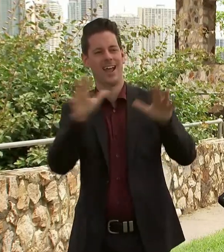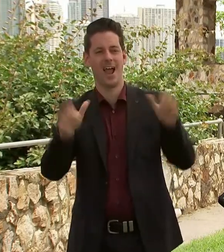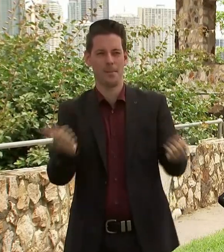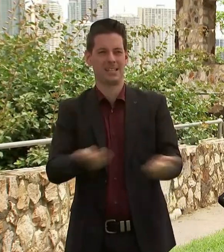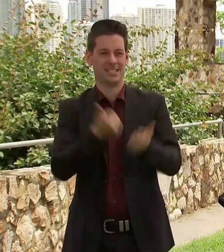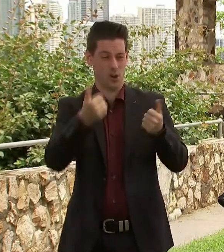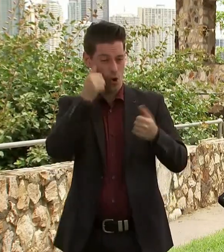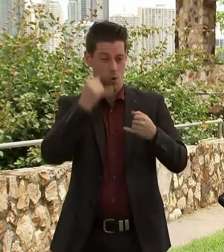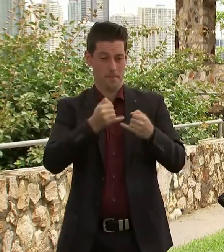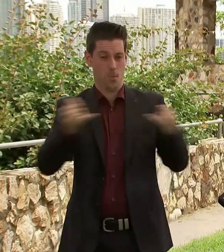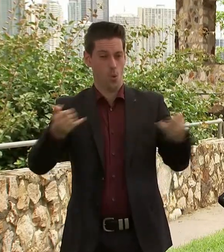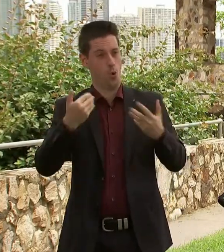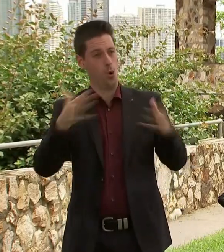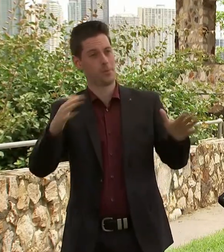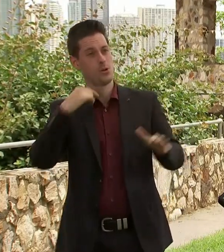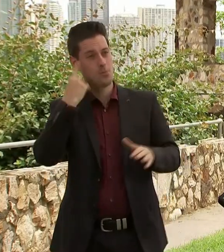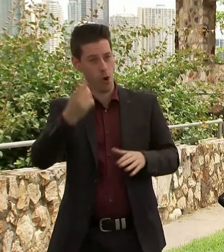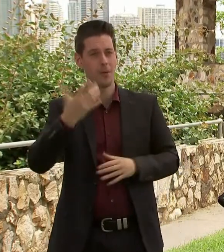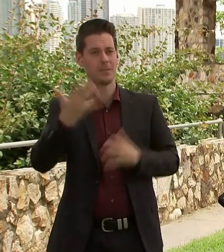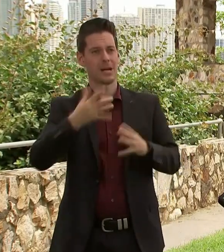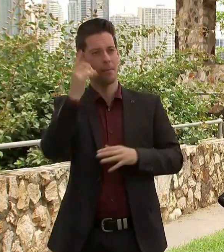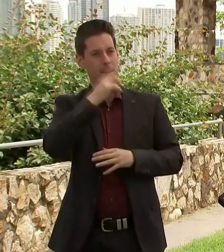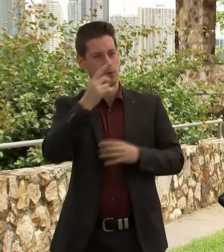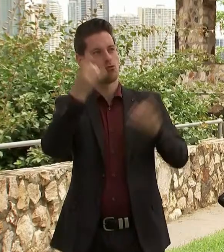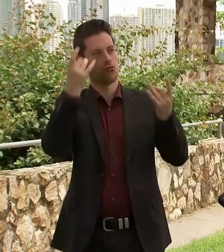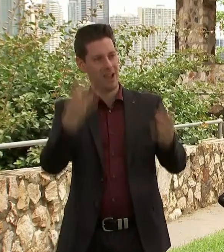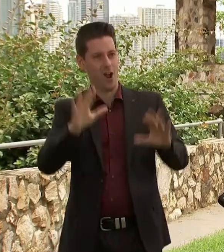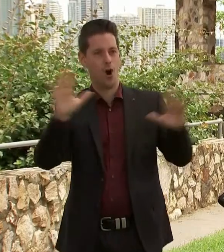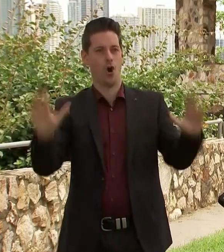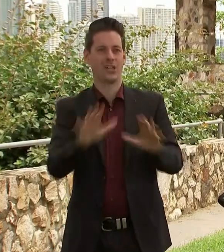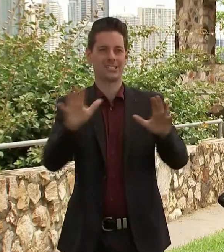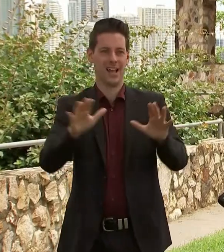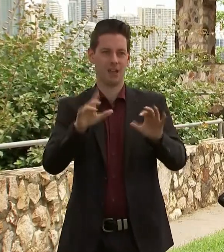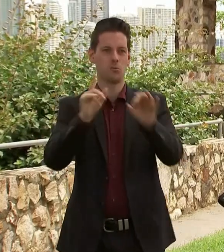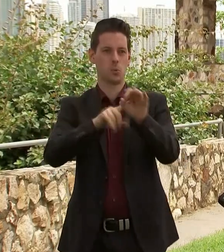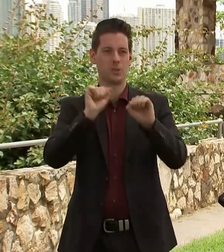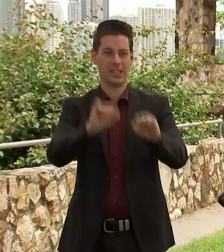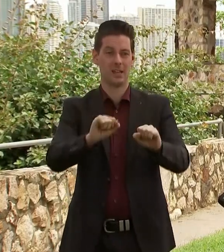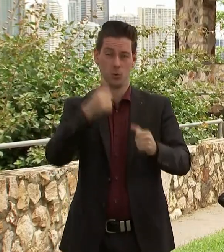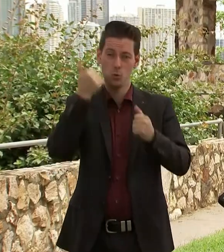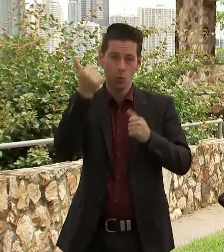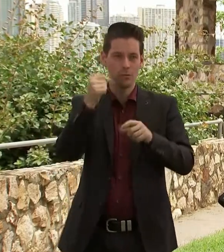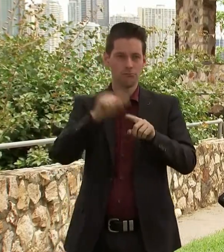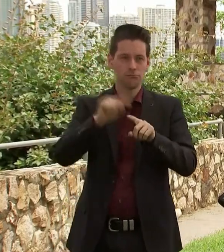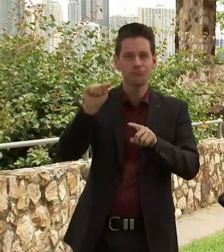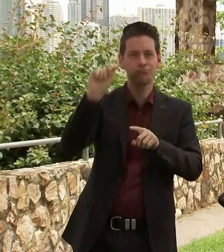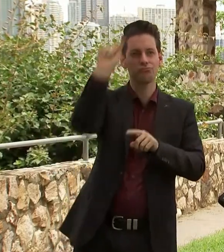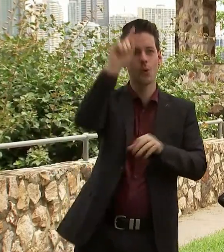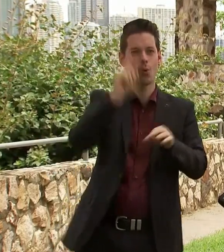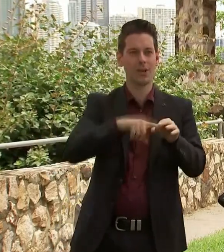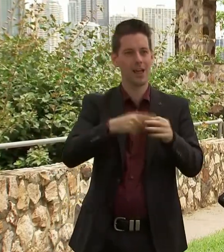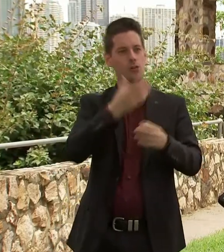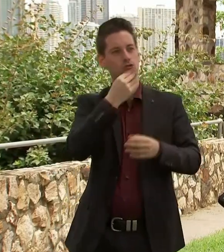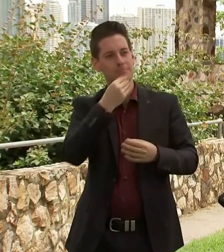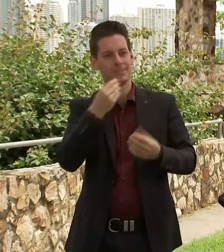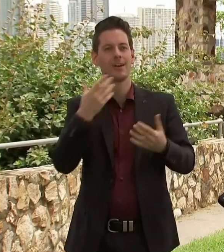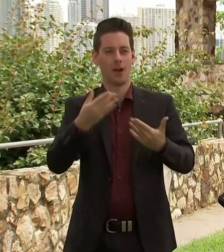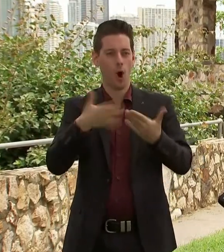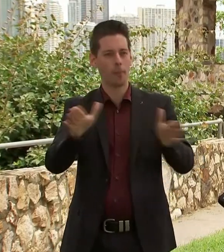arrangements changing from 1 a.m. tomorrow, we know more tourists will come to Queensland, which will be good for those tourism operators, particularly in the Christmas New Year